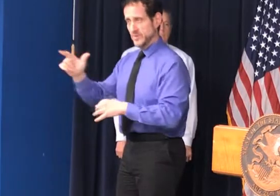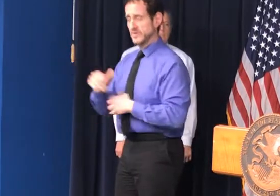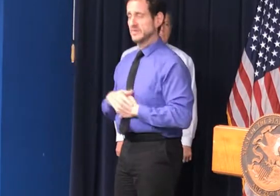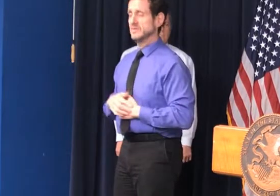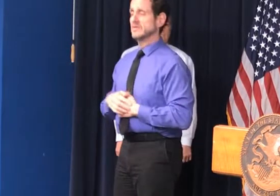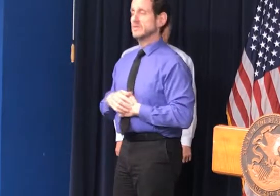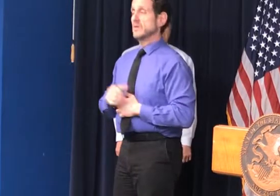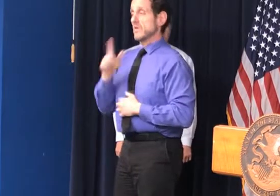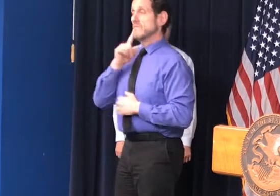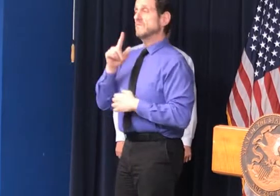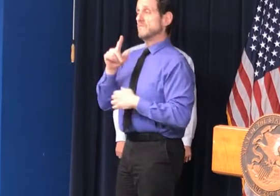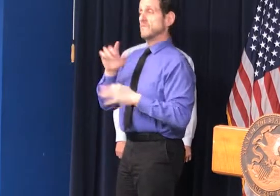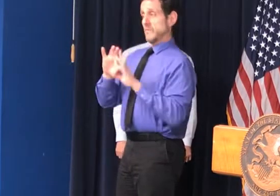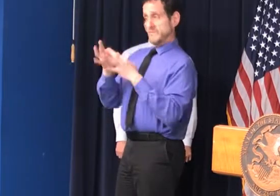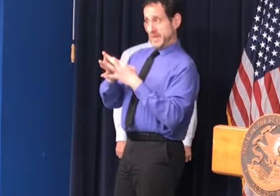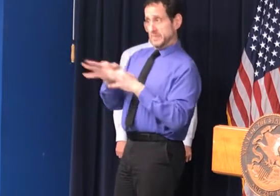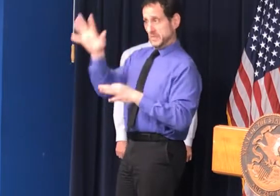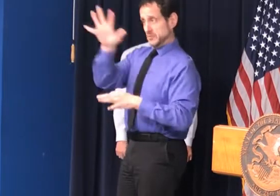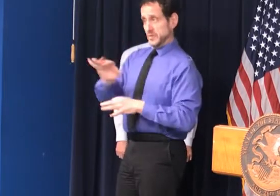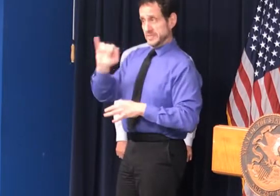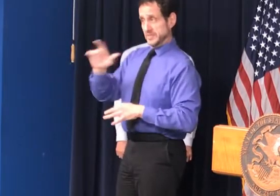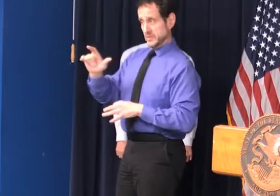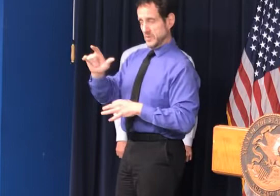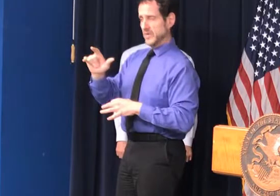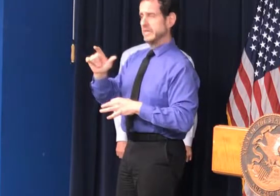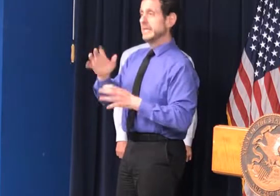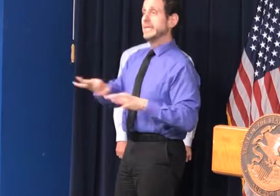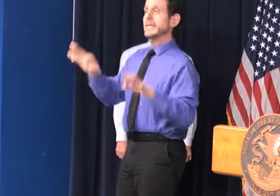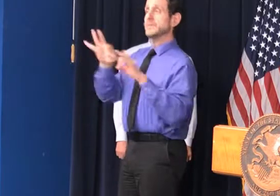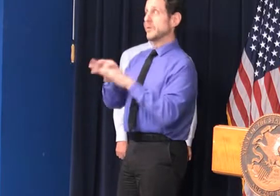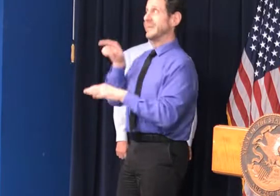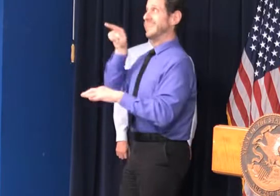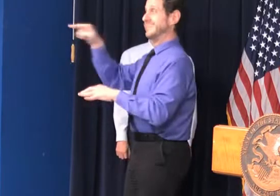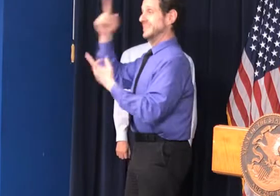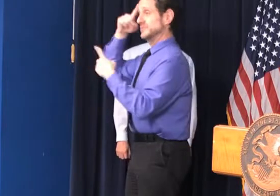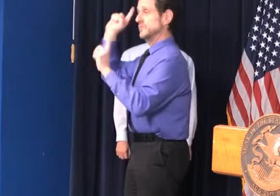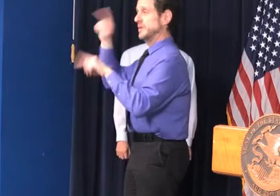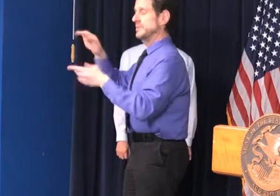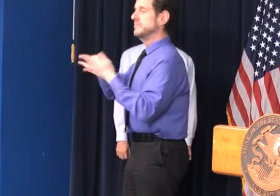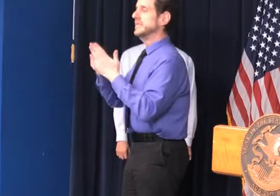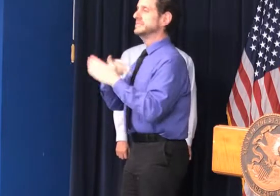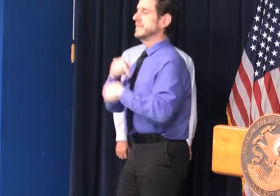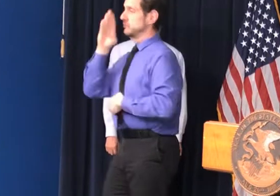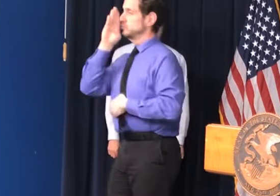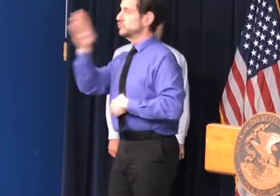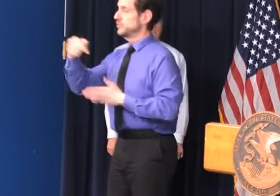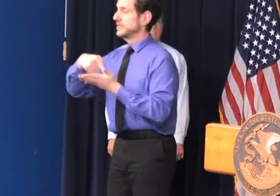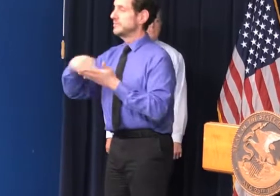important to working families across our state, this deal provides a direct payment of